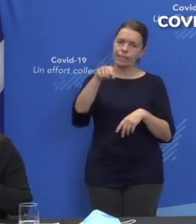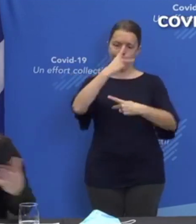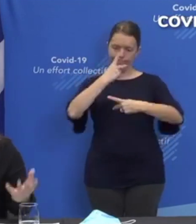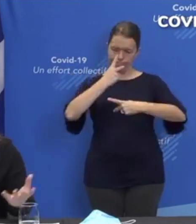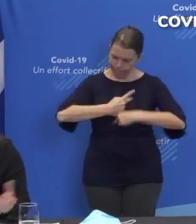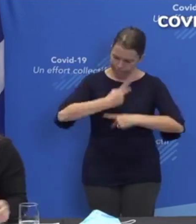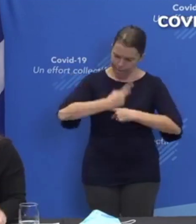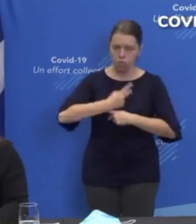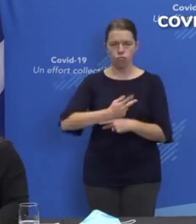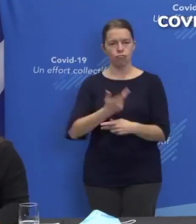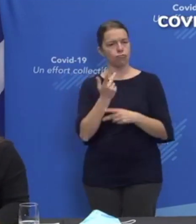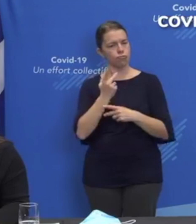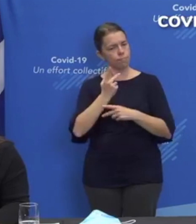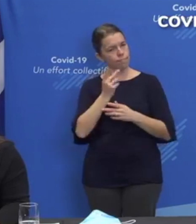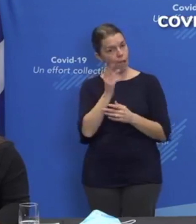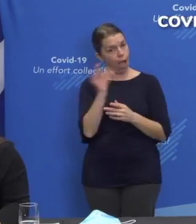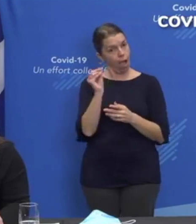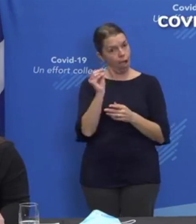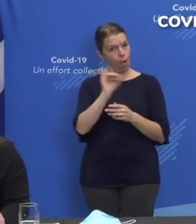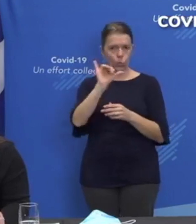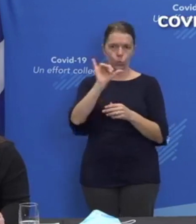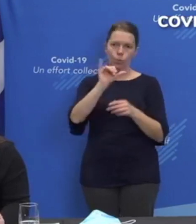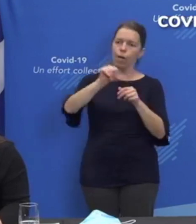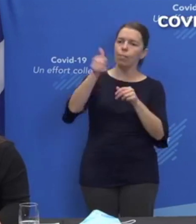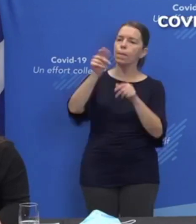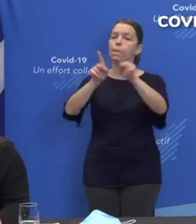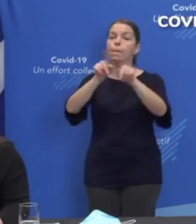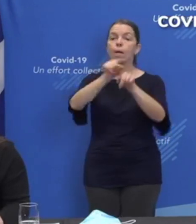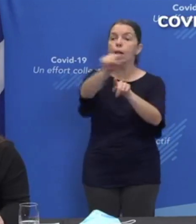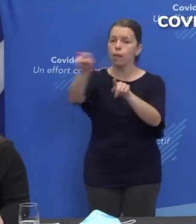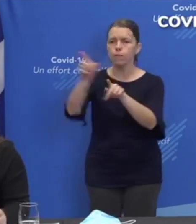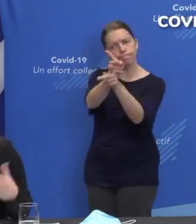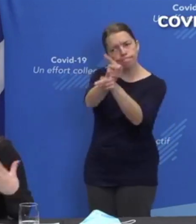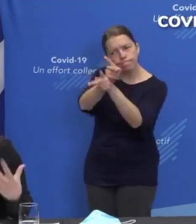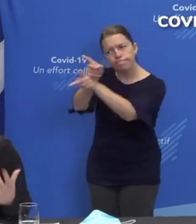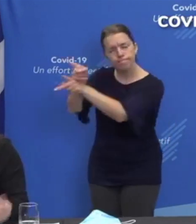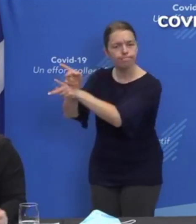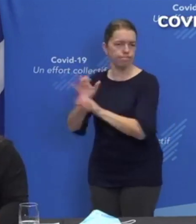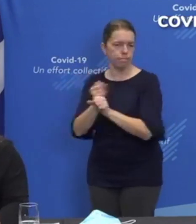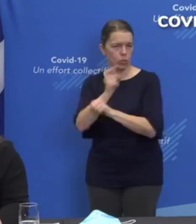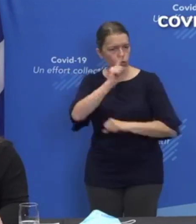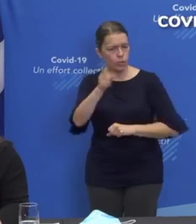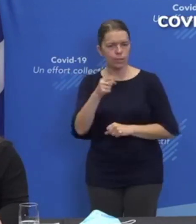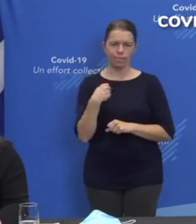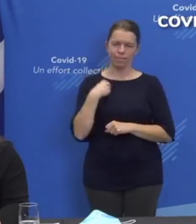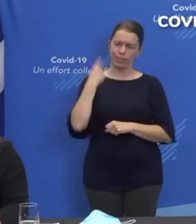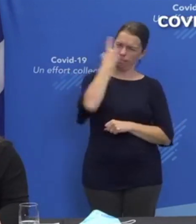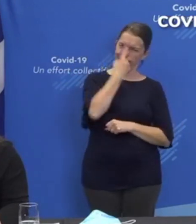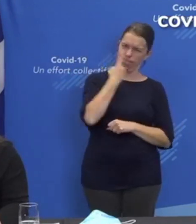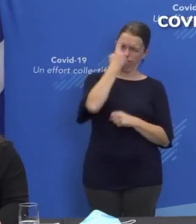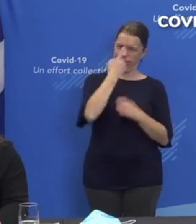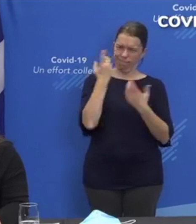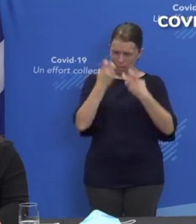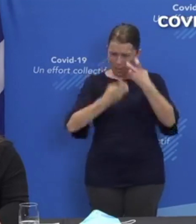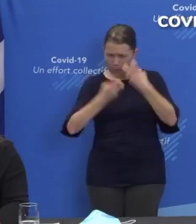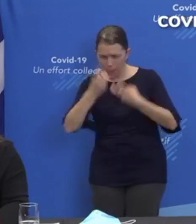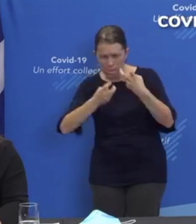people around us, and do not hesitate to consult or to find other ways